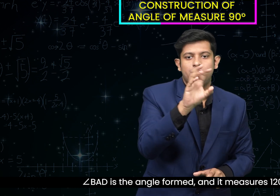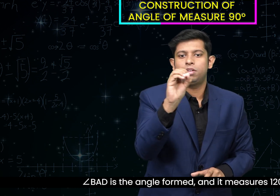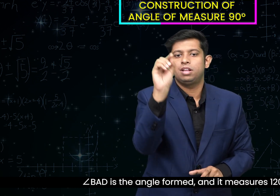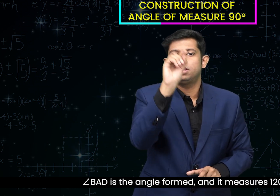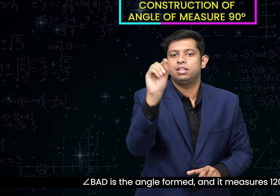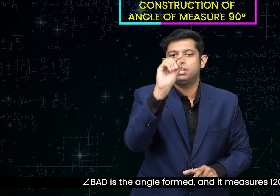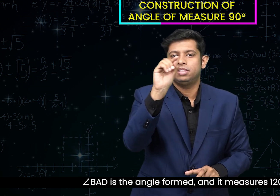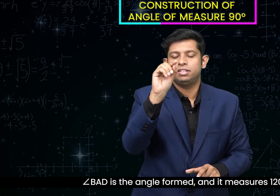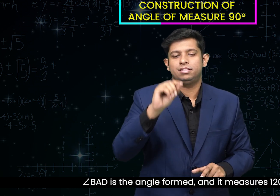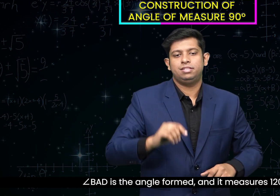it measures 120 degrees.